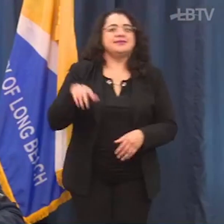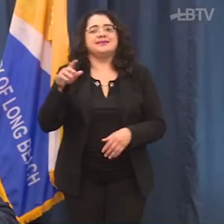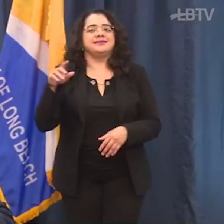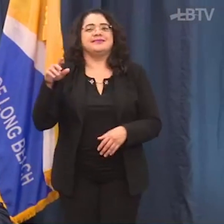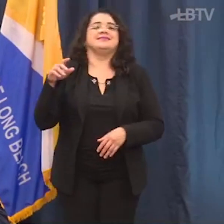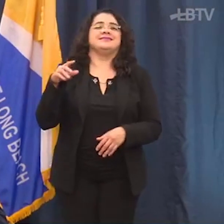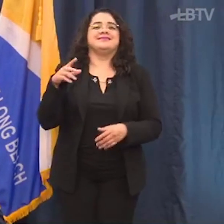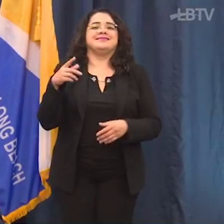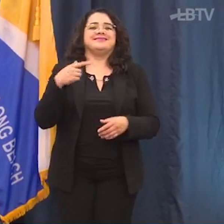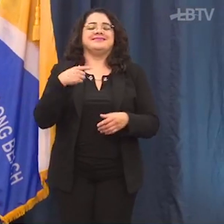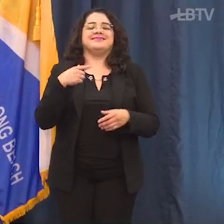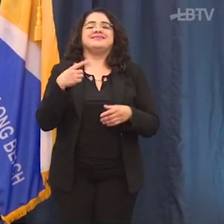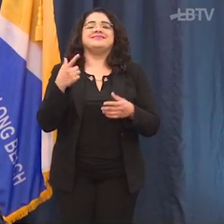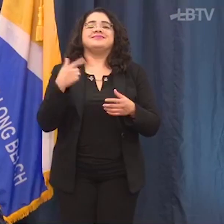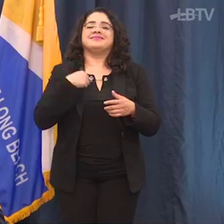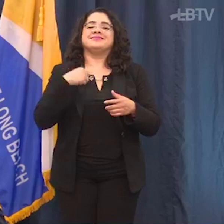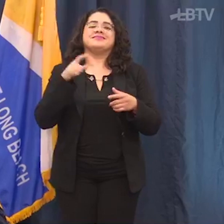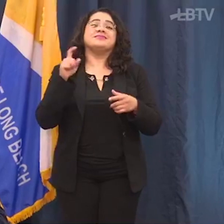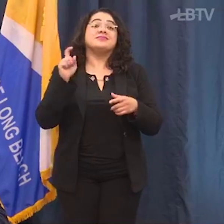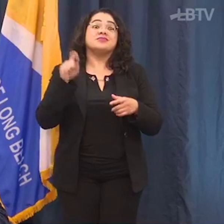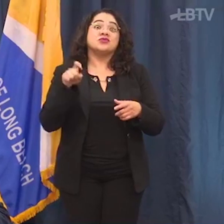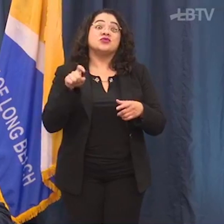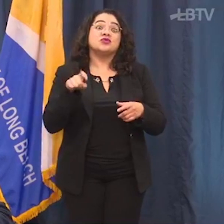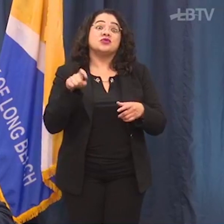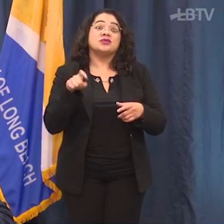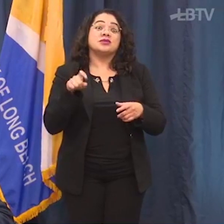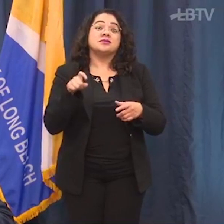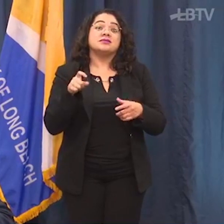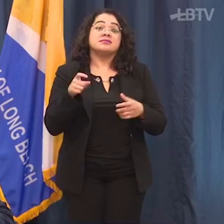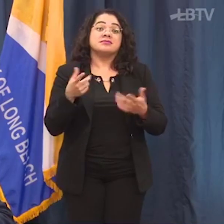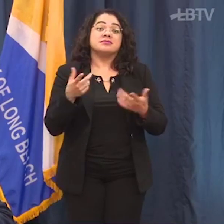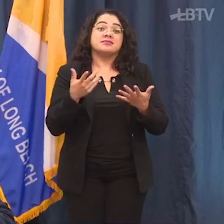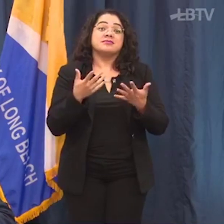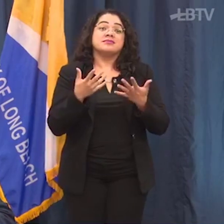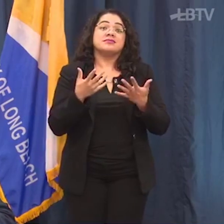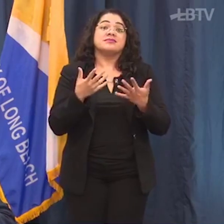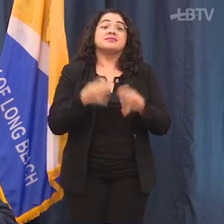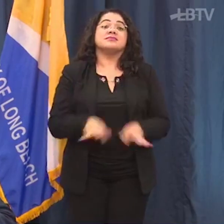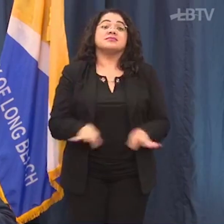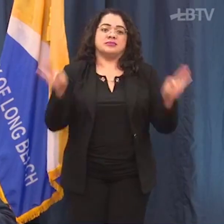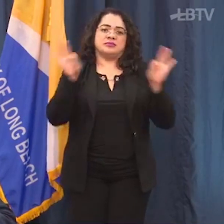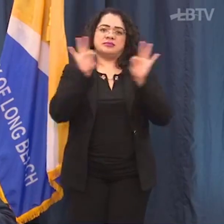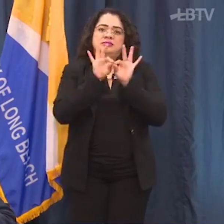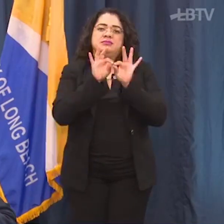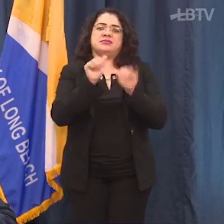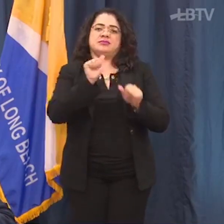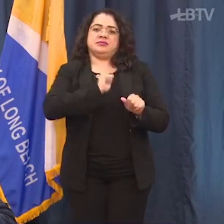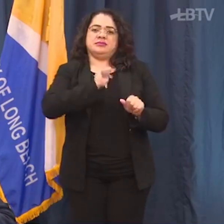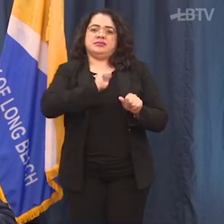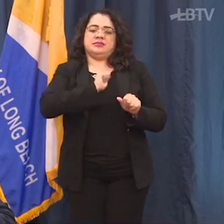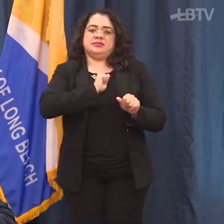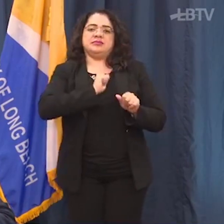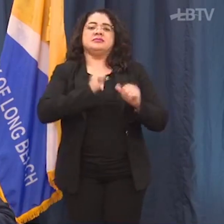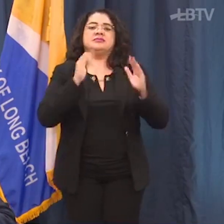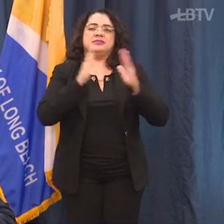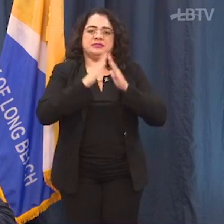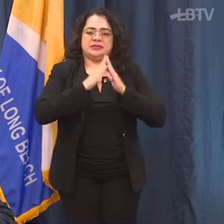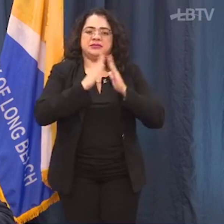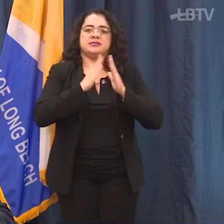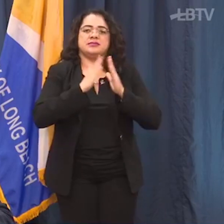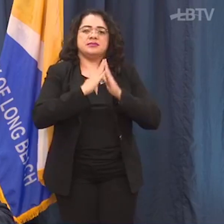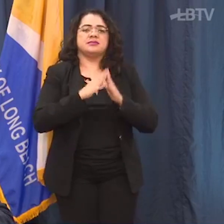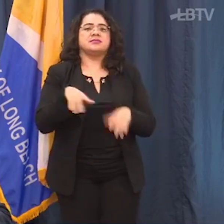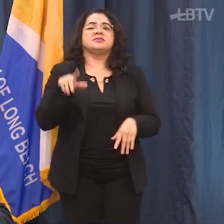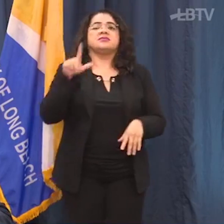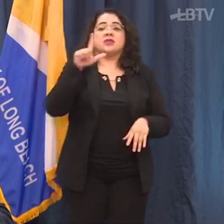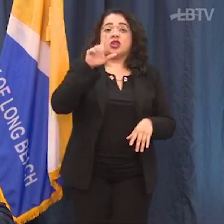We should be evaluated on our own as a city. I mean, there's no question about that. And so there's only 3 cities in the state that are having this issue, Long Beach being